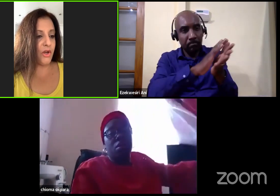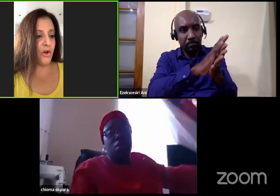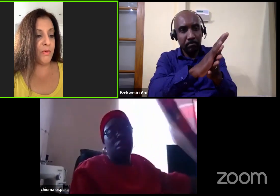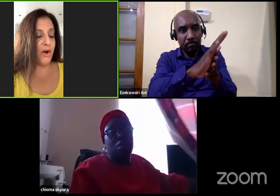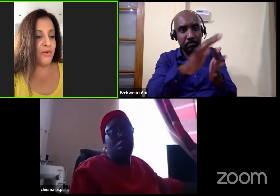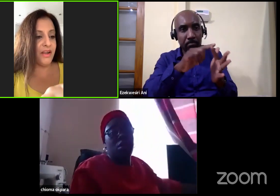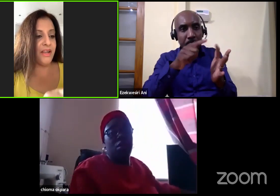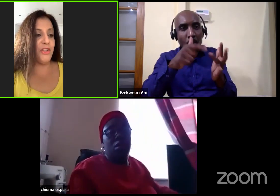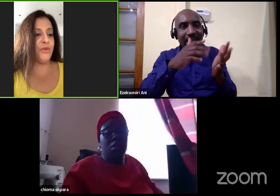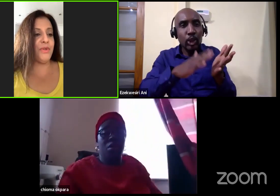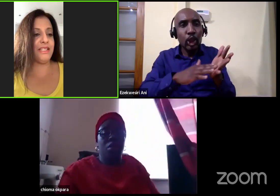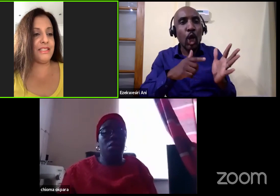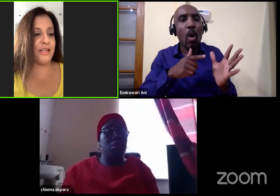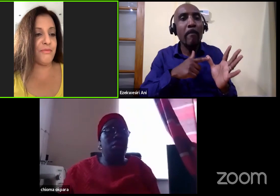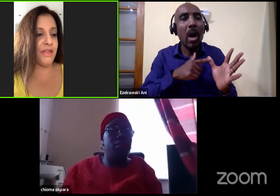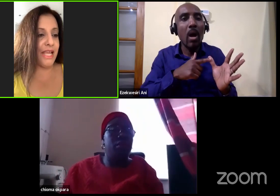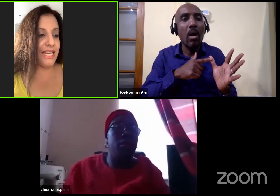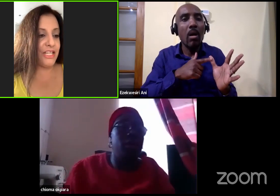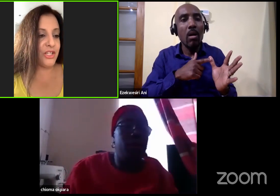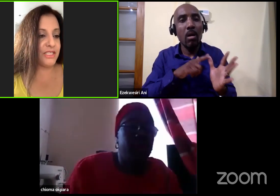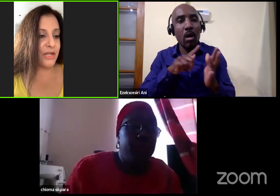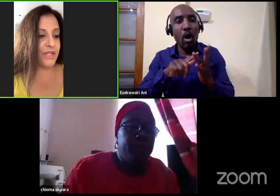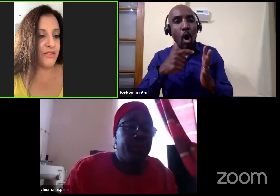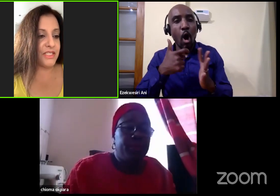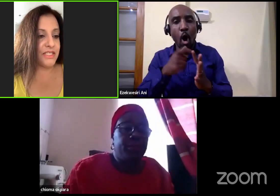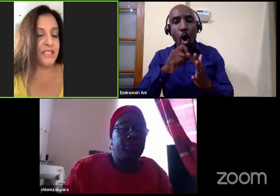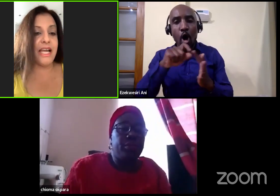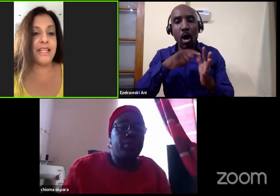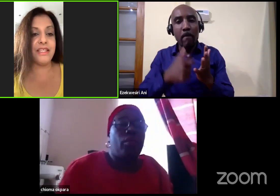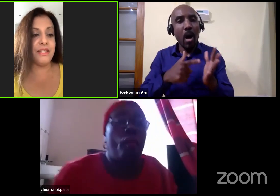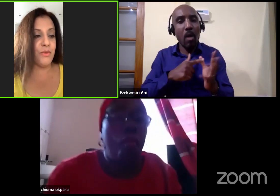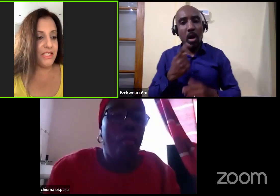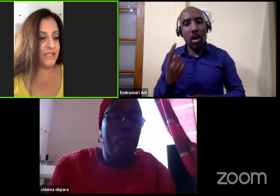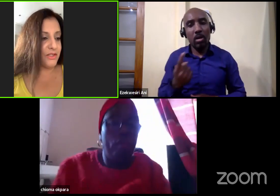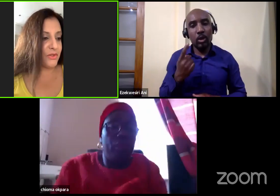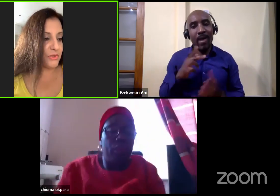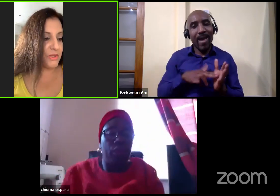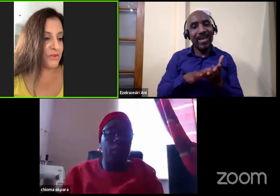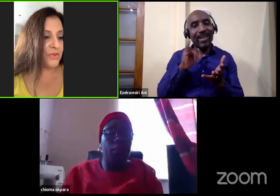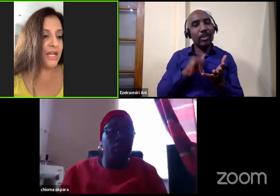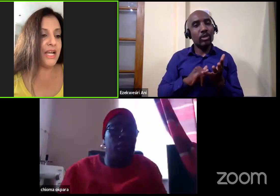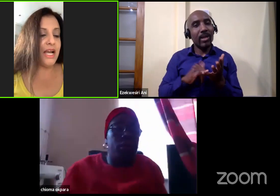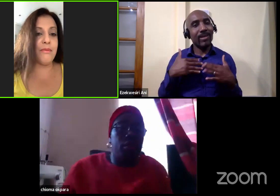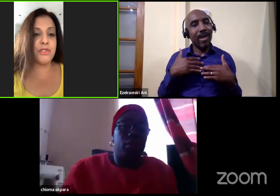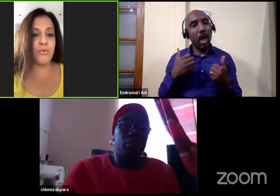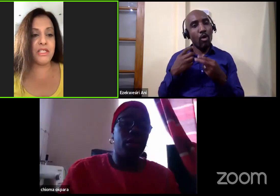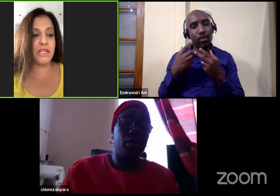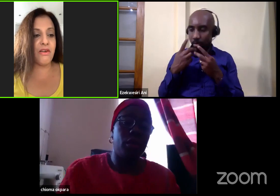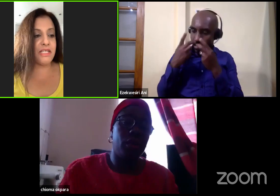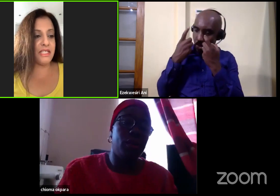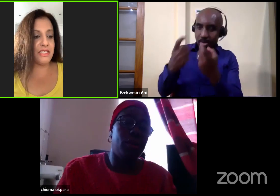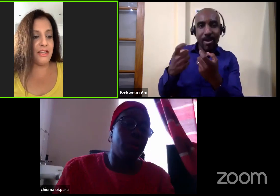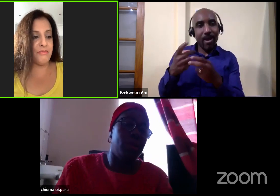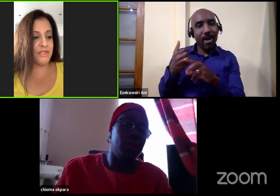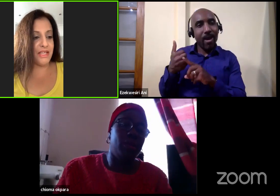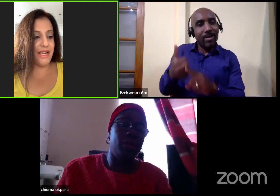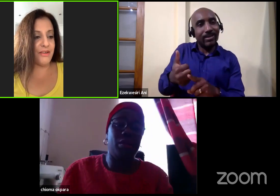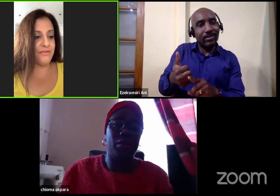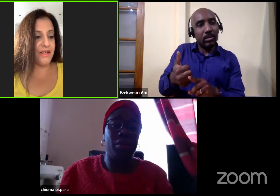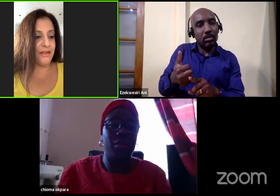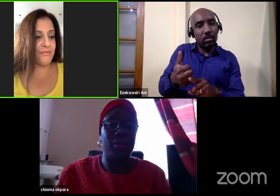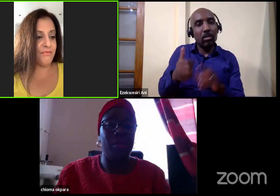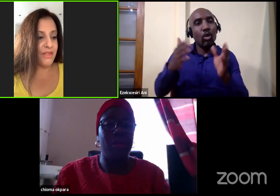Chioma Okpara, who is an NHS healthcare assistant at the Whittington Hospital. So we're delighted